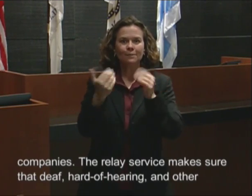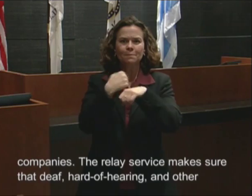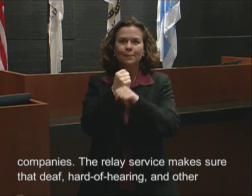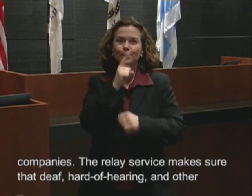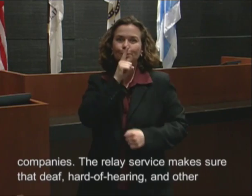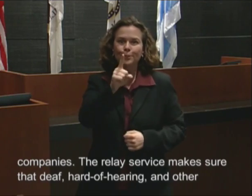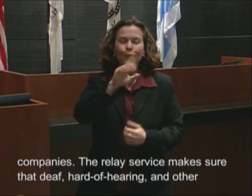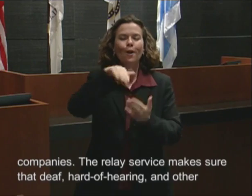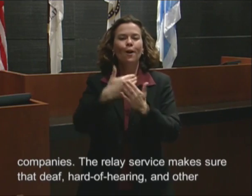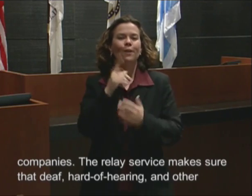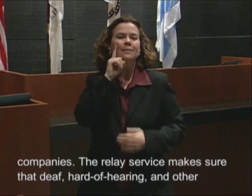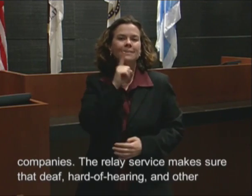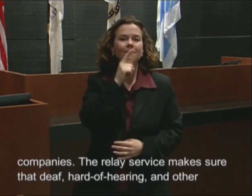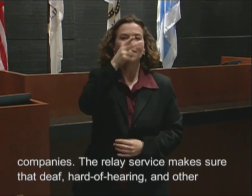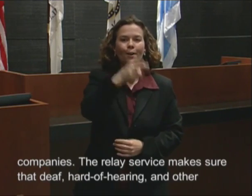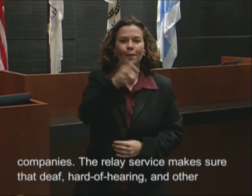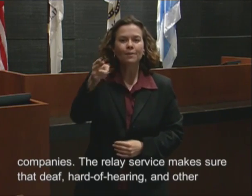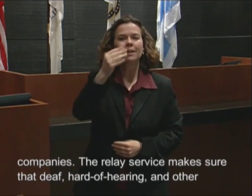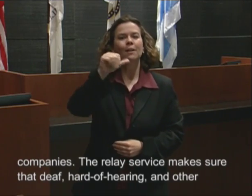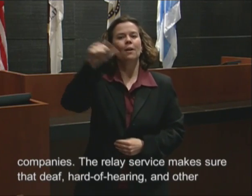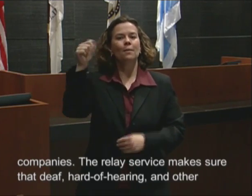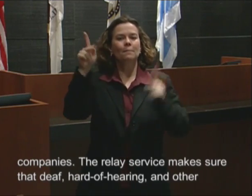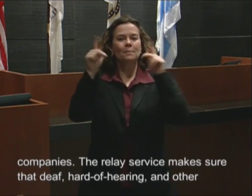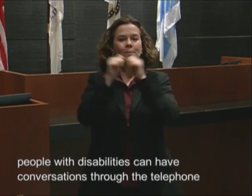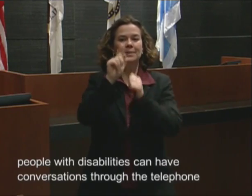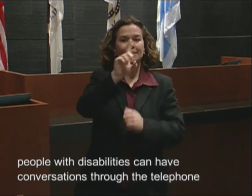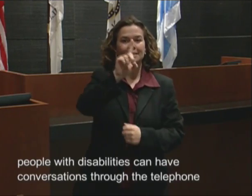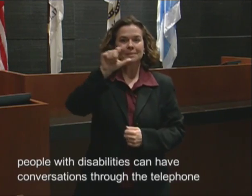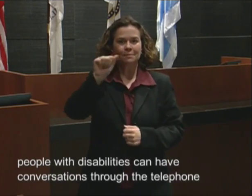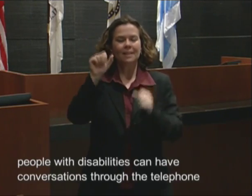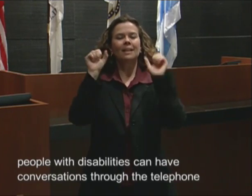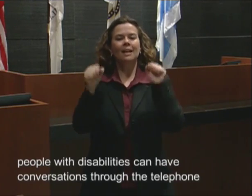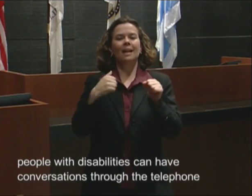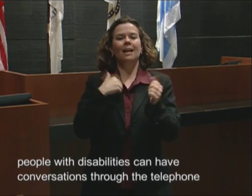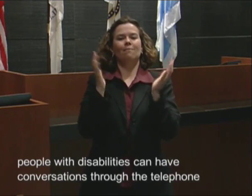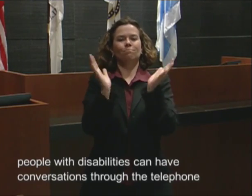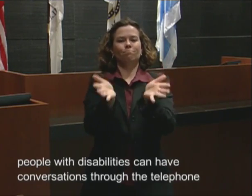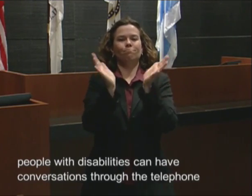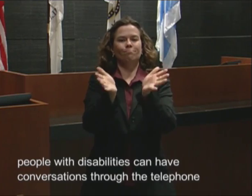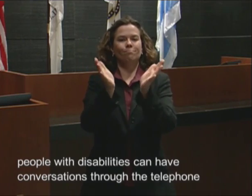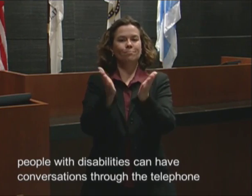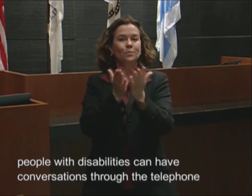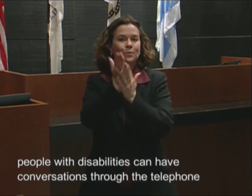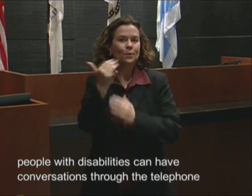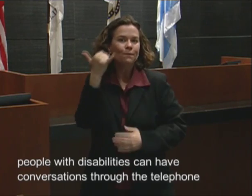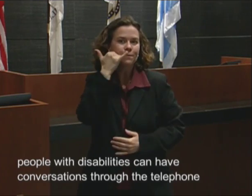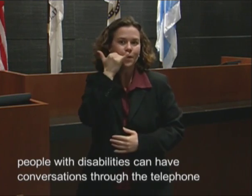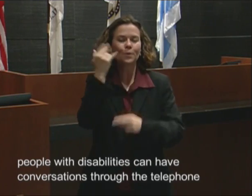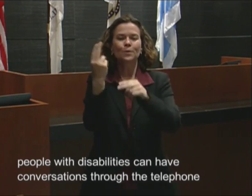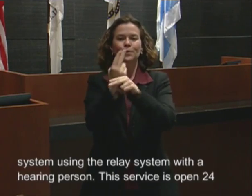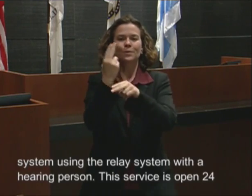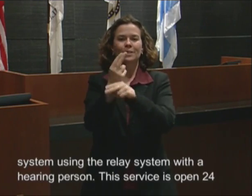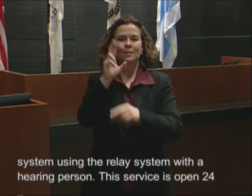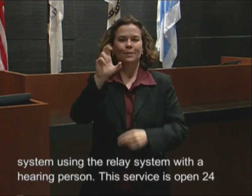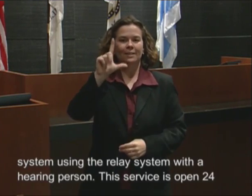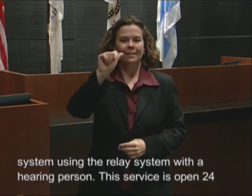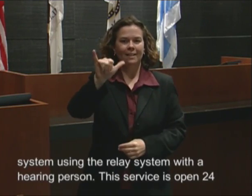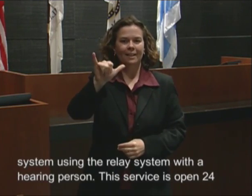sure that deaf, hard of hearing, and other people with disabilities can have conversations through the telephone system using the